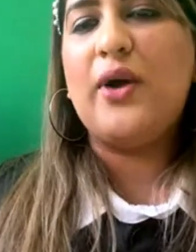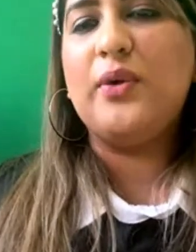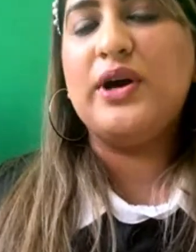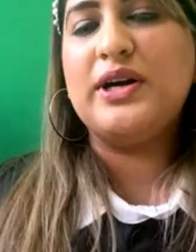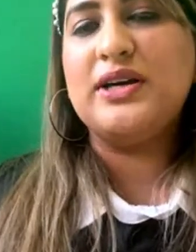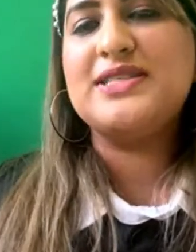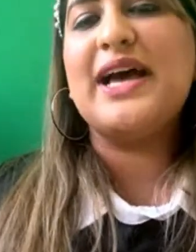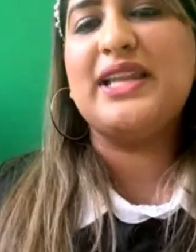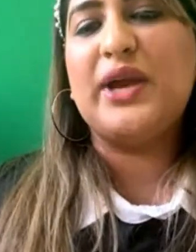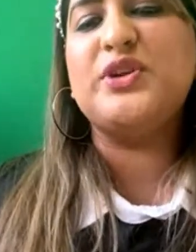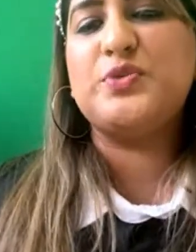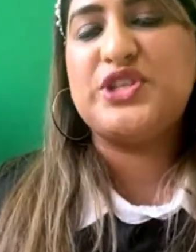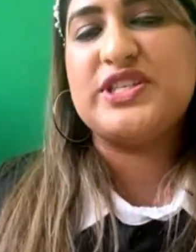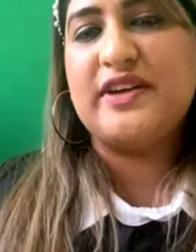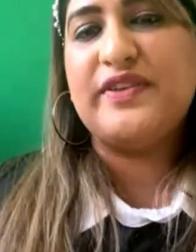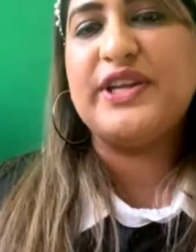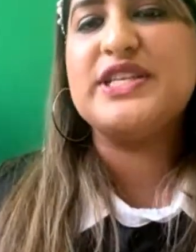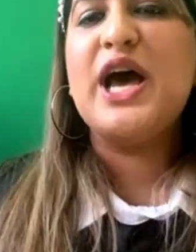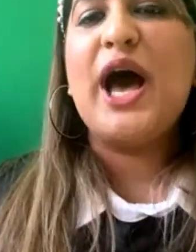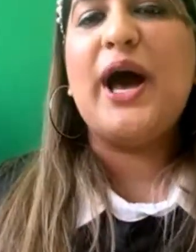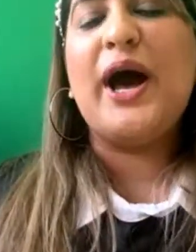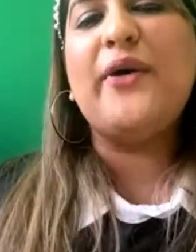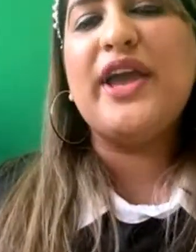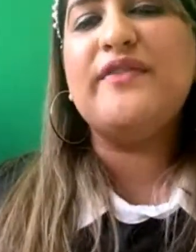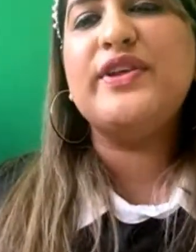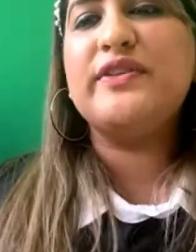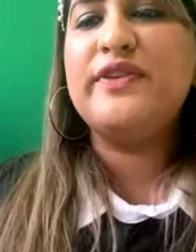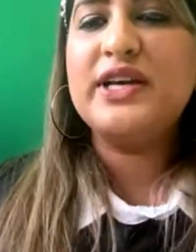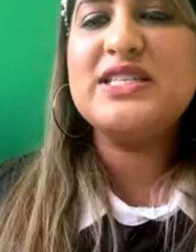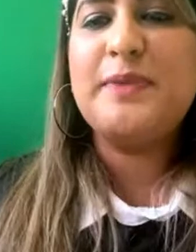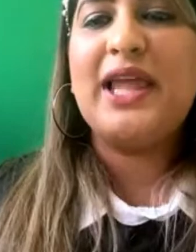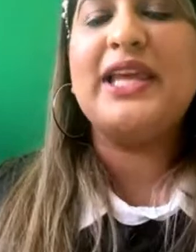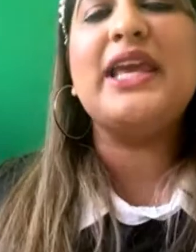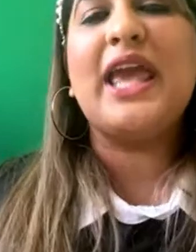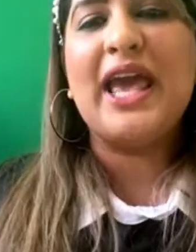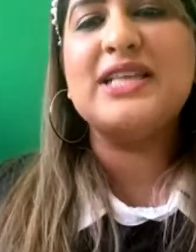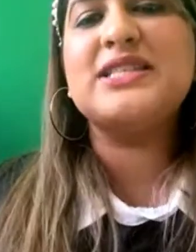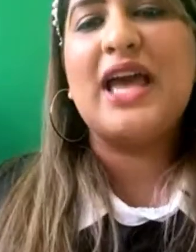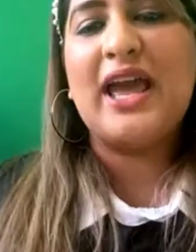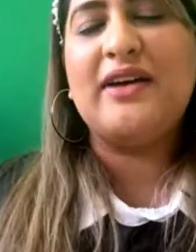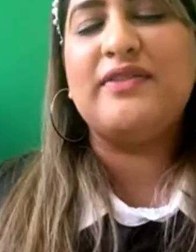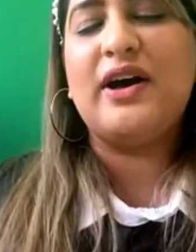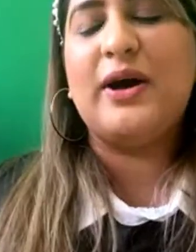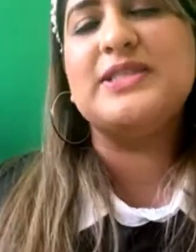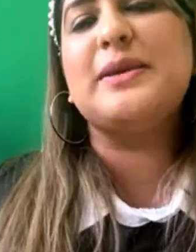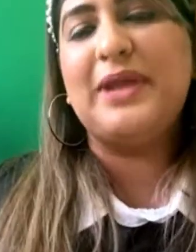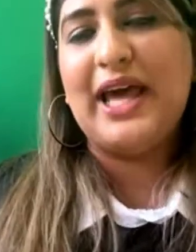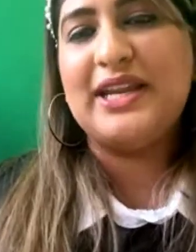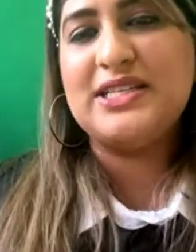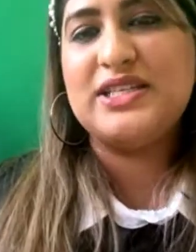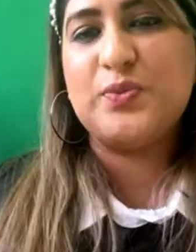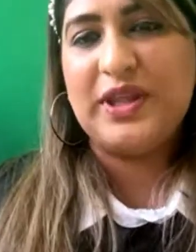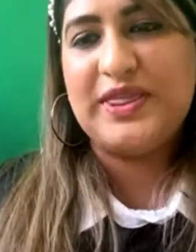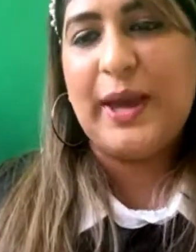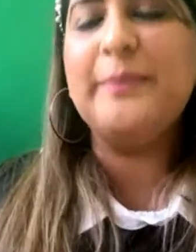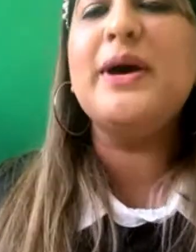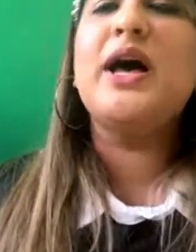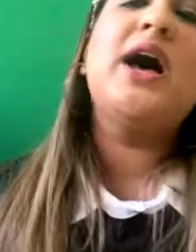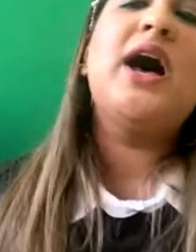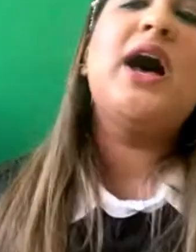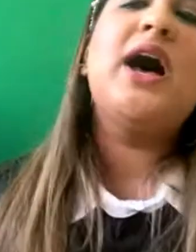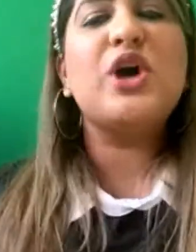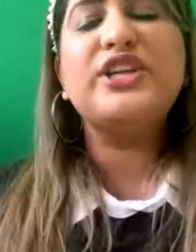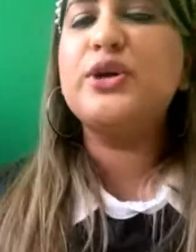of our sign language, which is different. However, the finger spelling has have similarities with